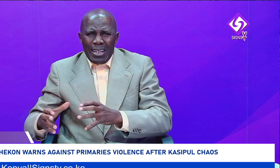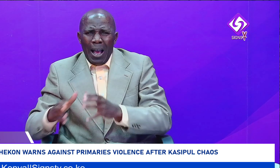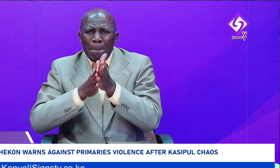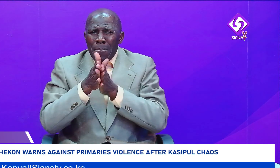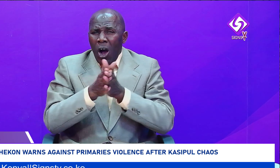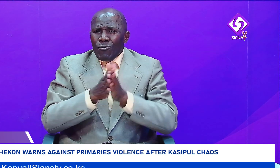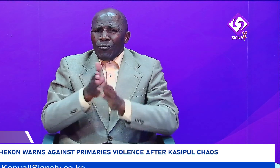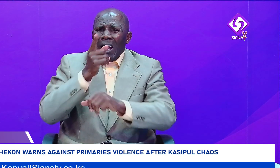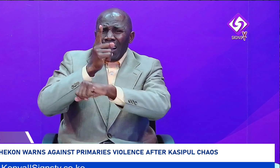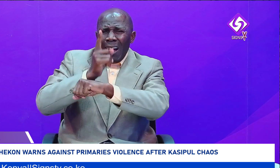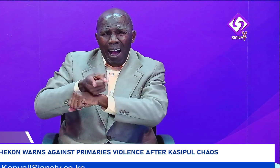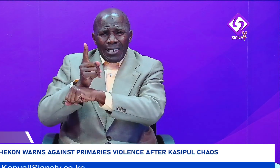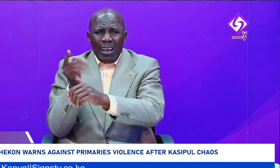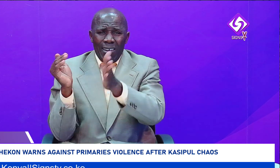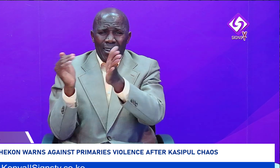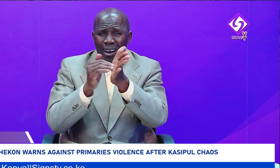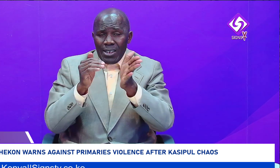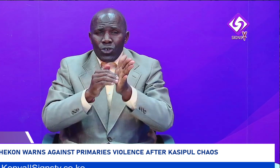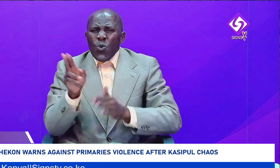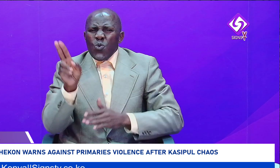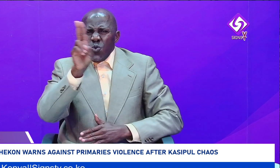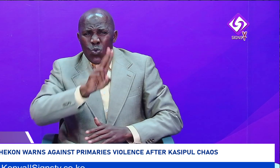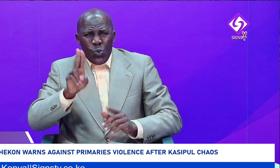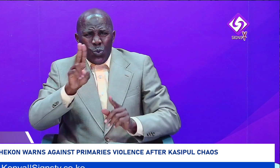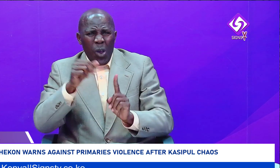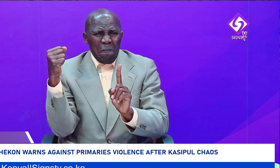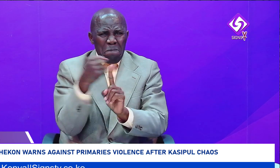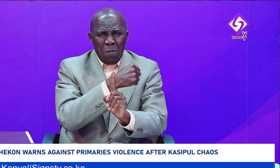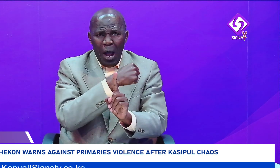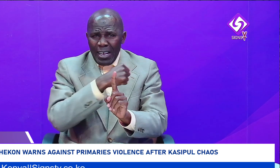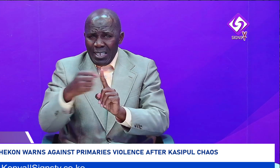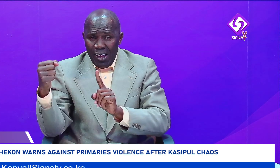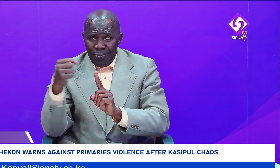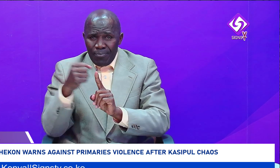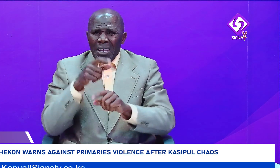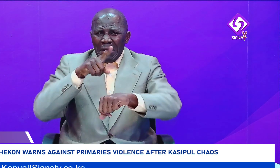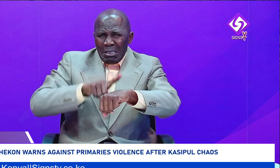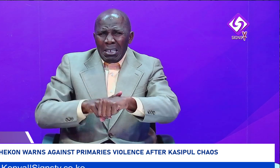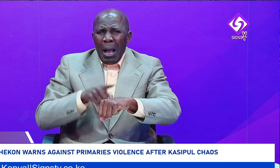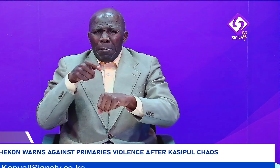Erastus Ethekon, has issued a stern warning to political parties against the use